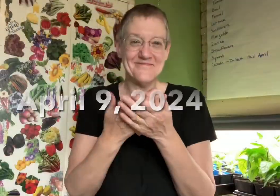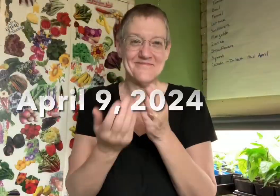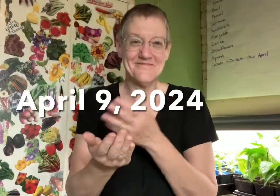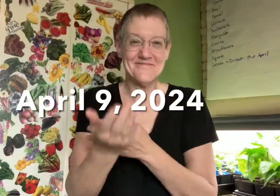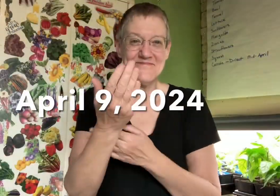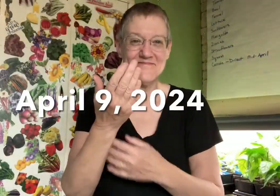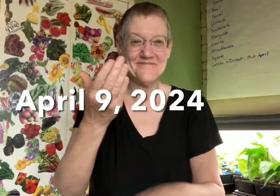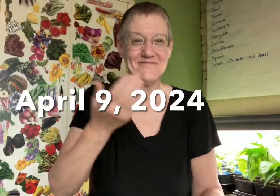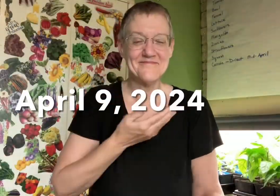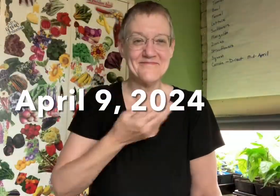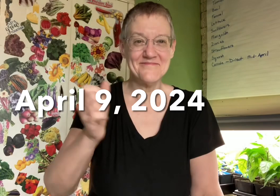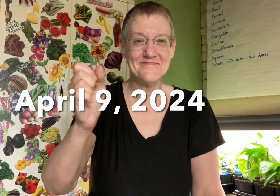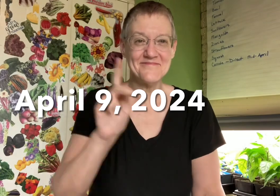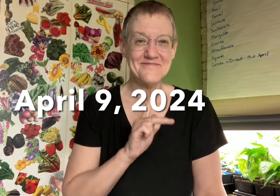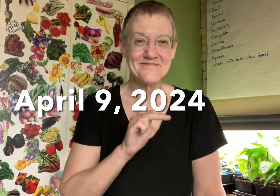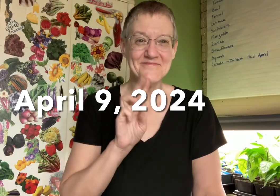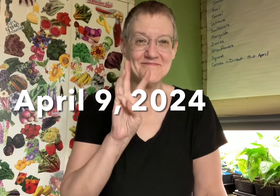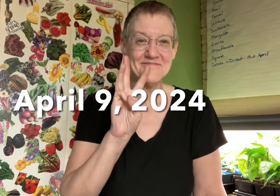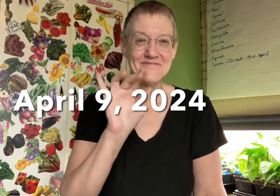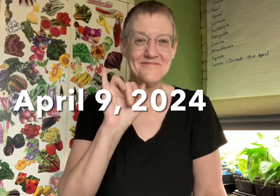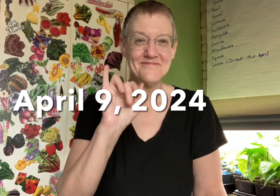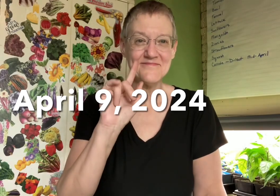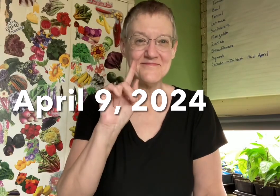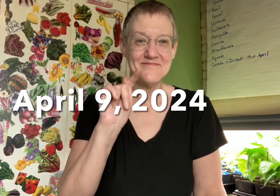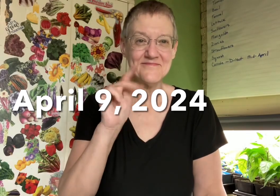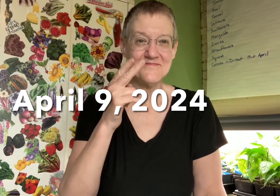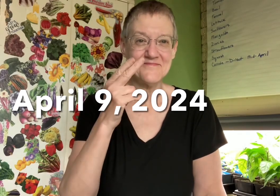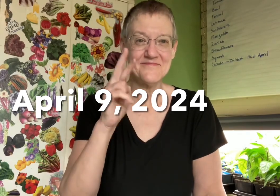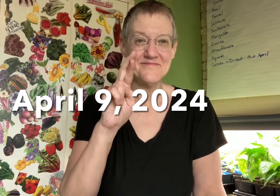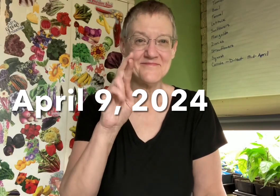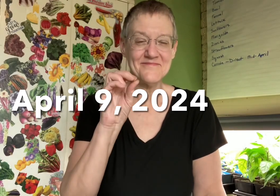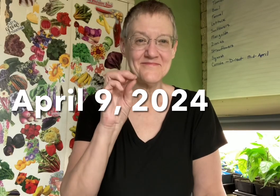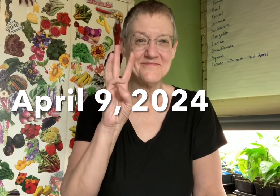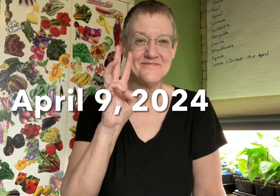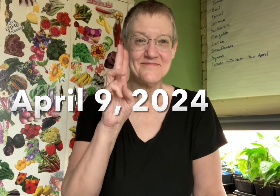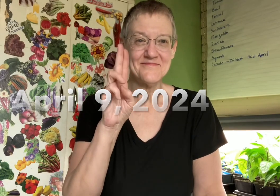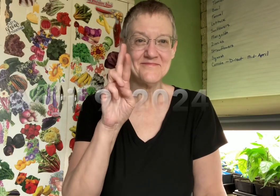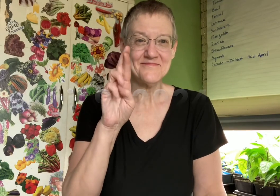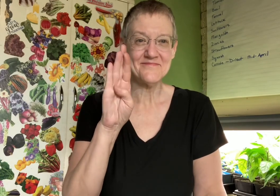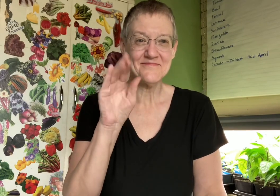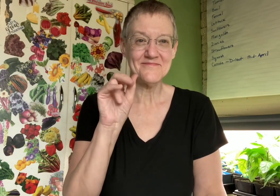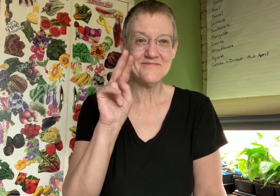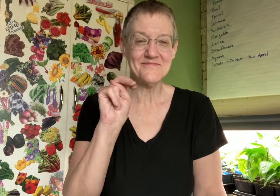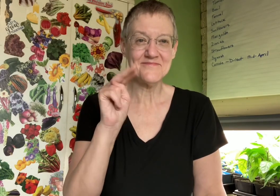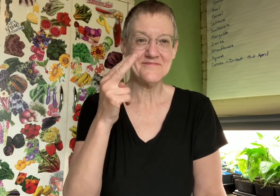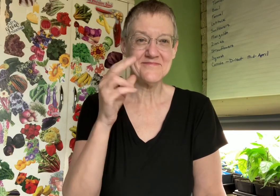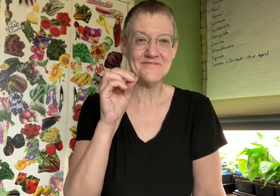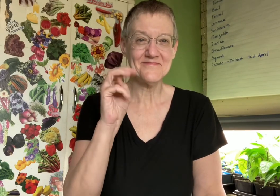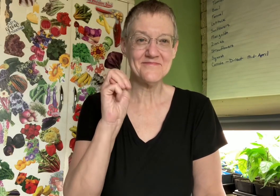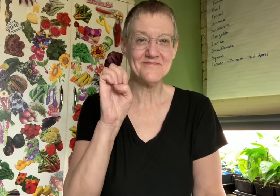Good morning and welcome back to Withrow Urban Homestead.